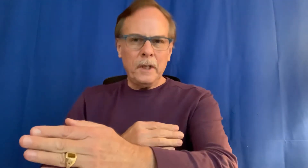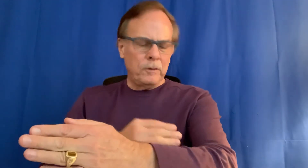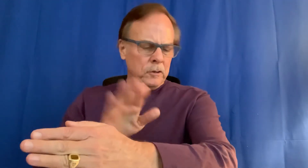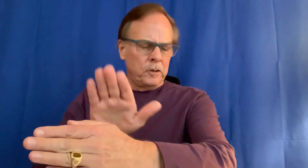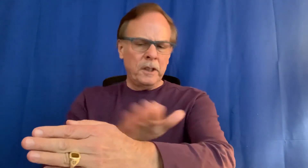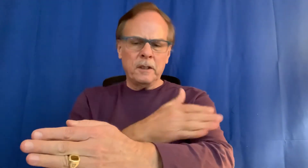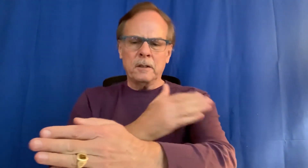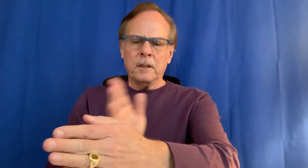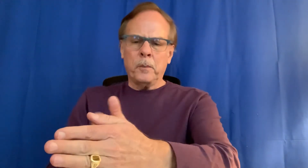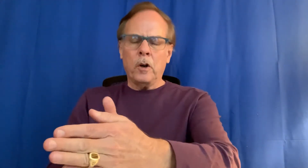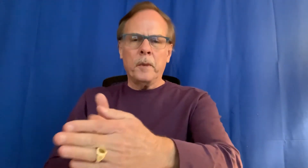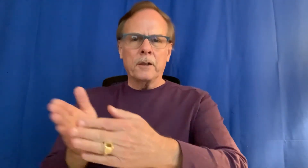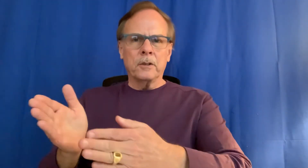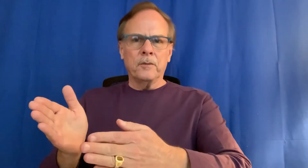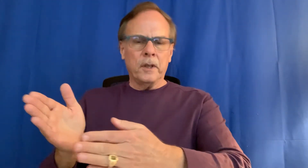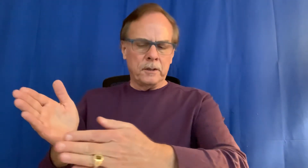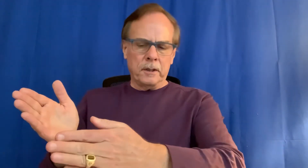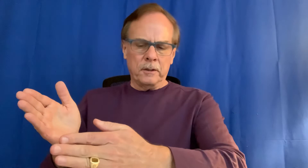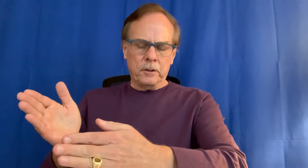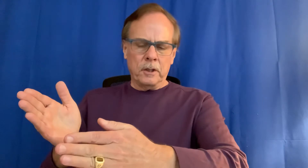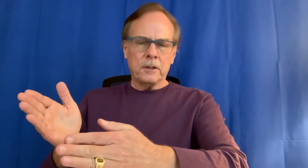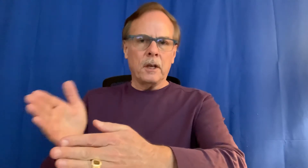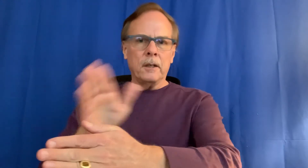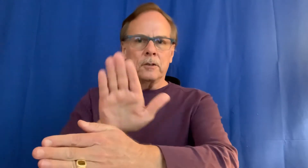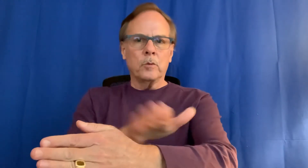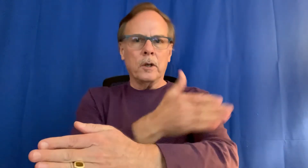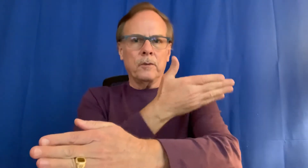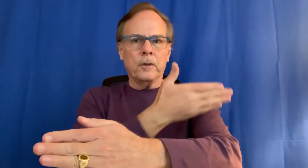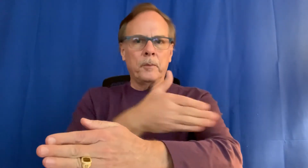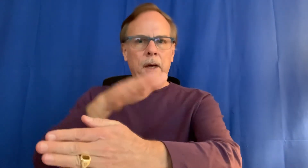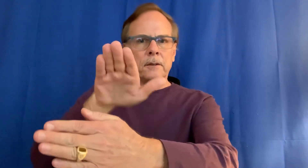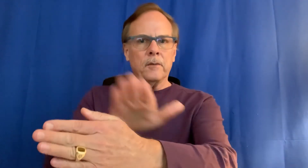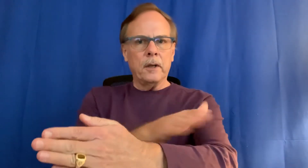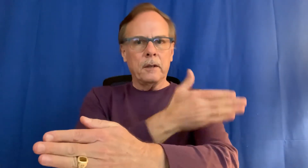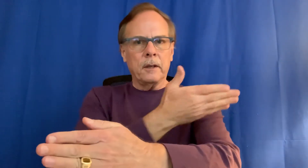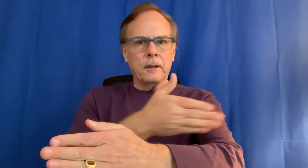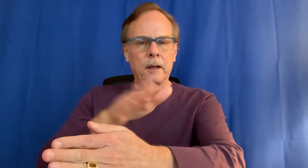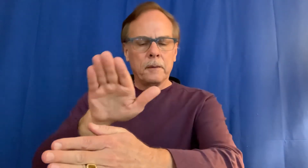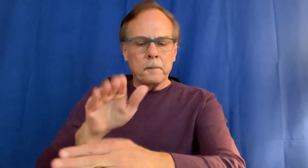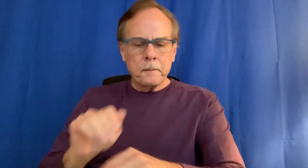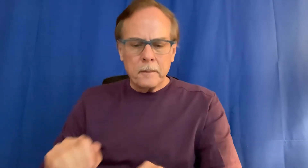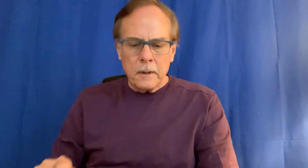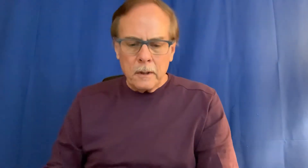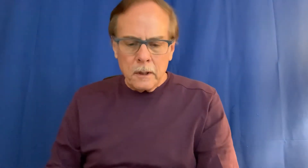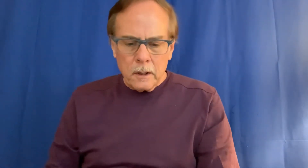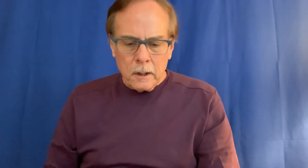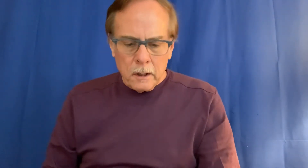Also seeing the palm actually facing to the side as well for the passive hand like that.